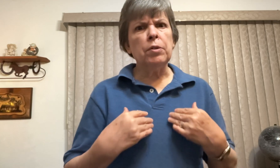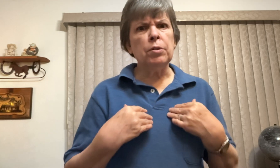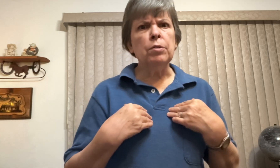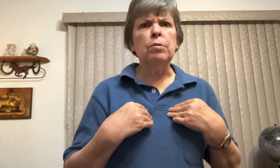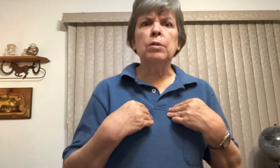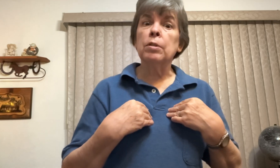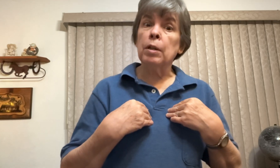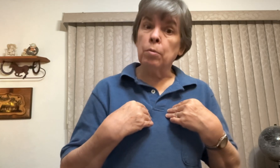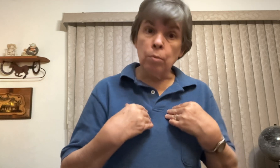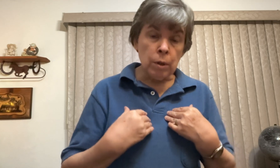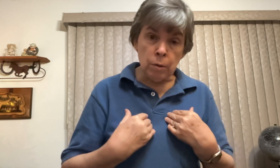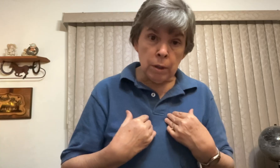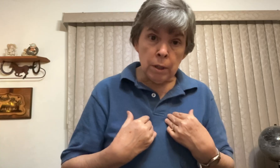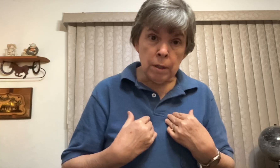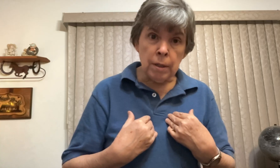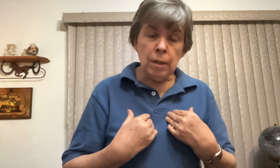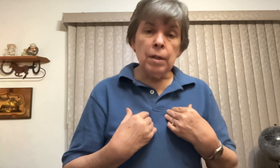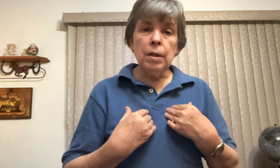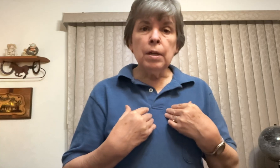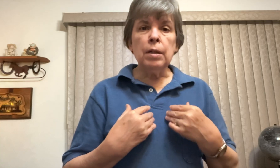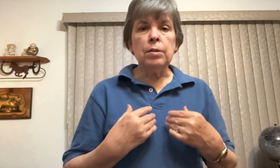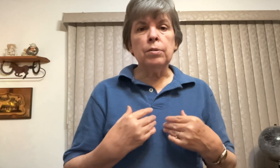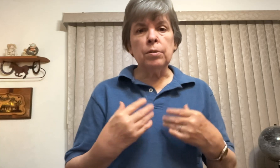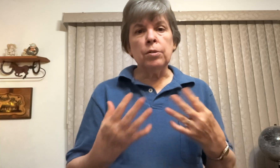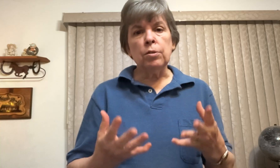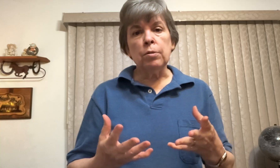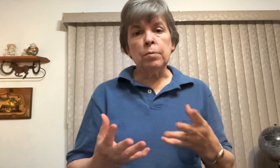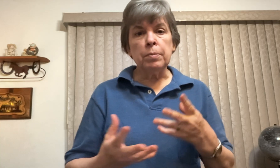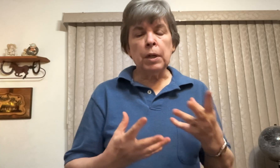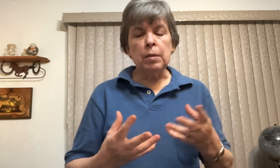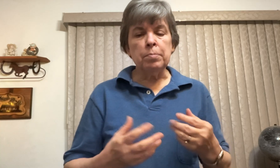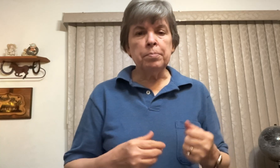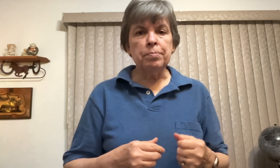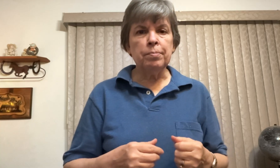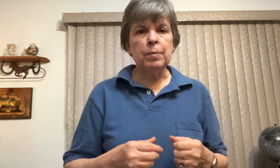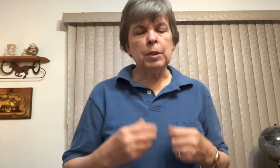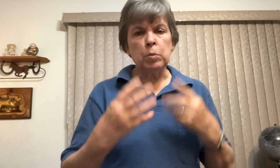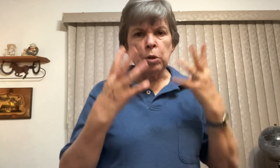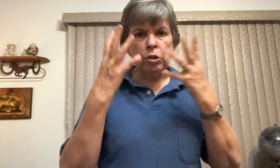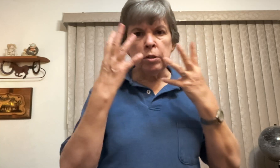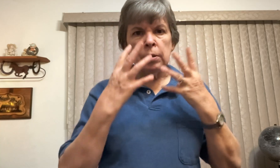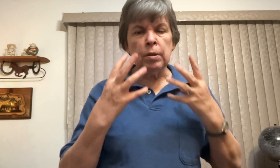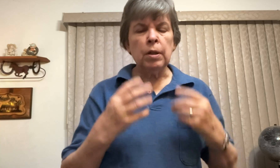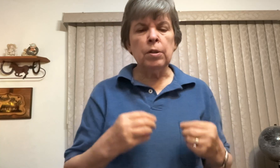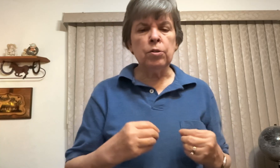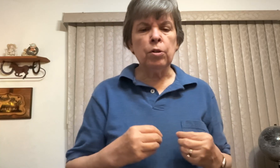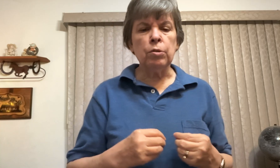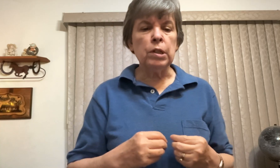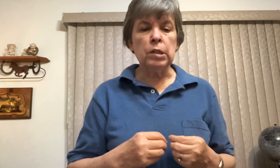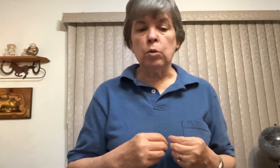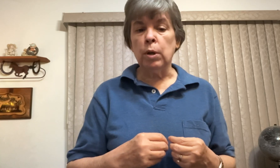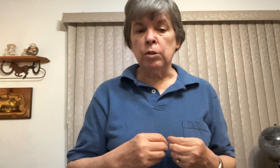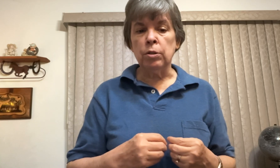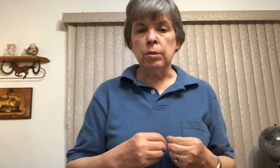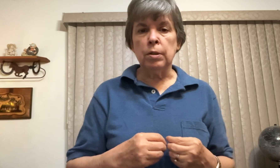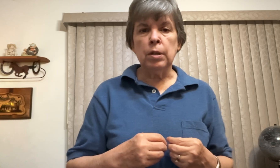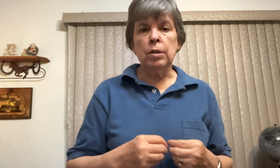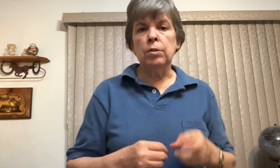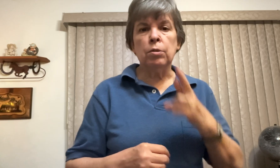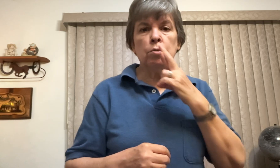you, just say weary. And in your expression shows that it's a question.